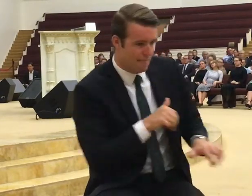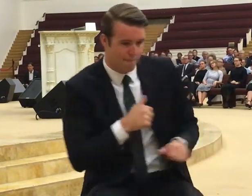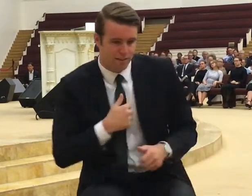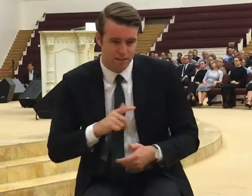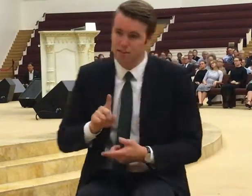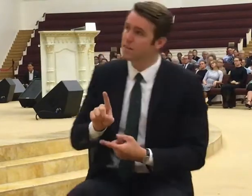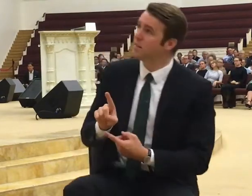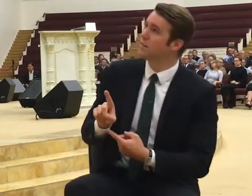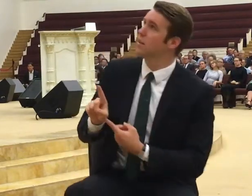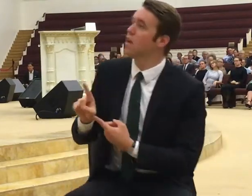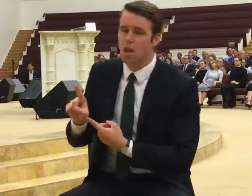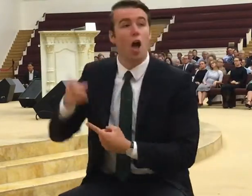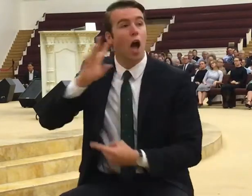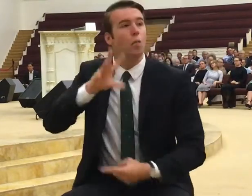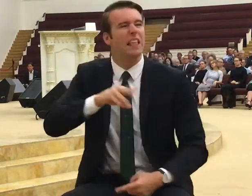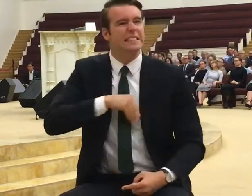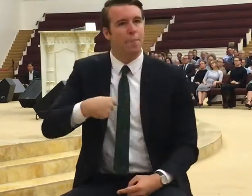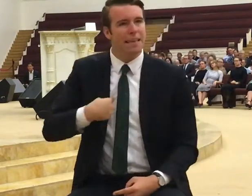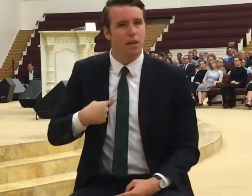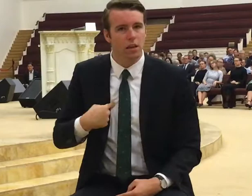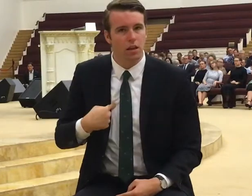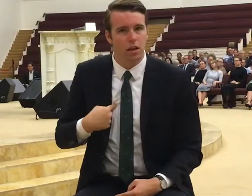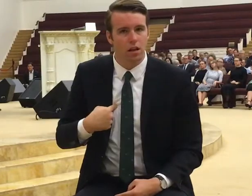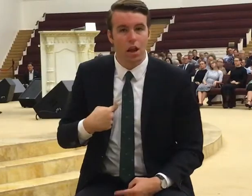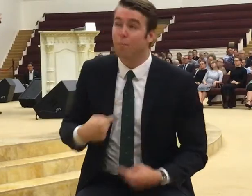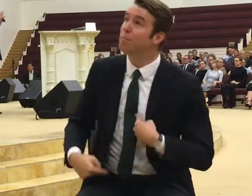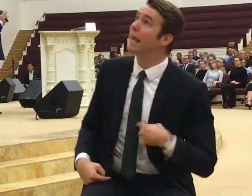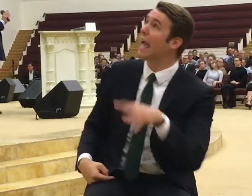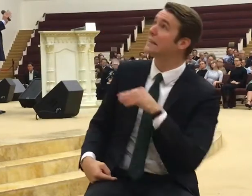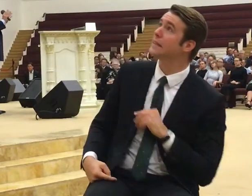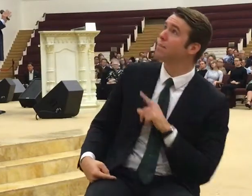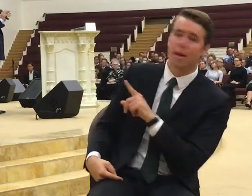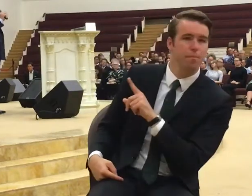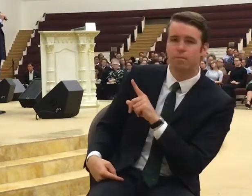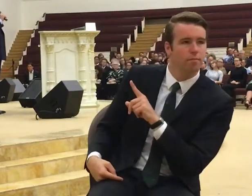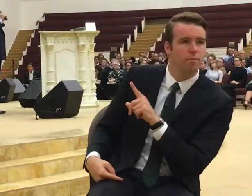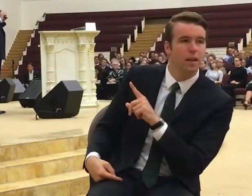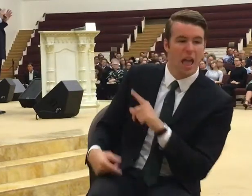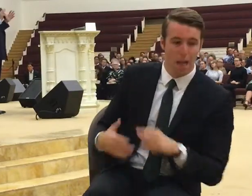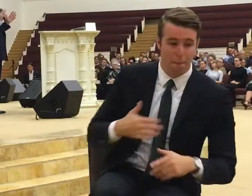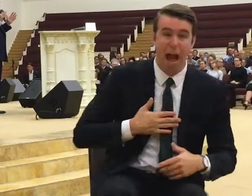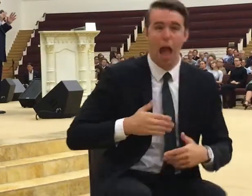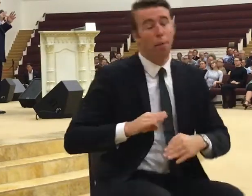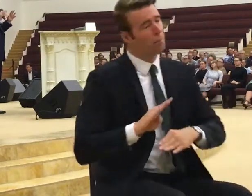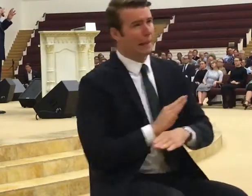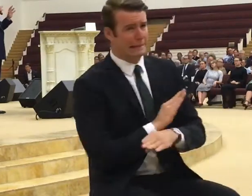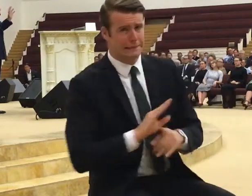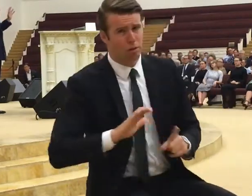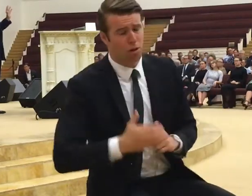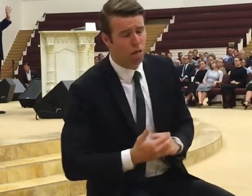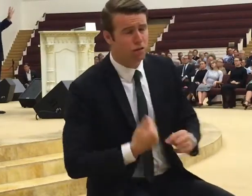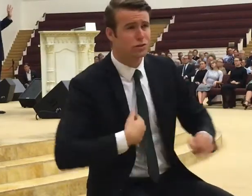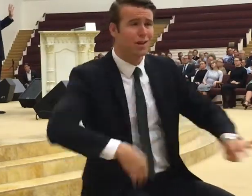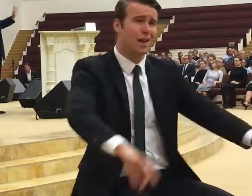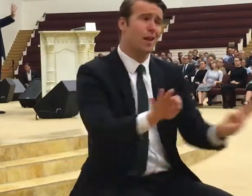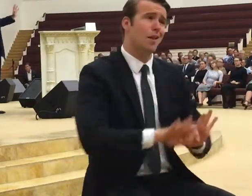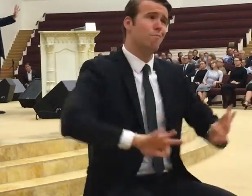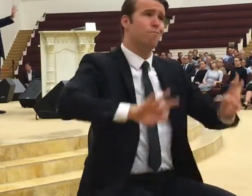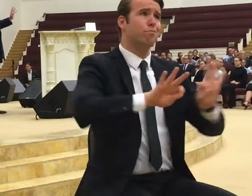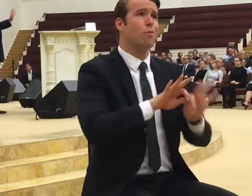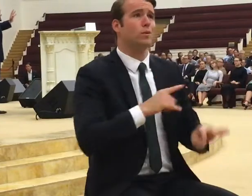you. See, the gospel's not about accepting Him into our busy, cultured, important